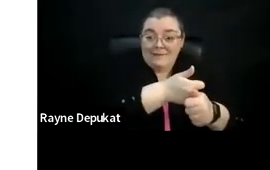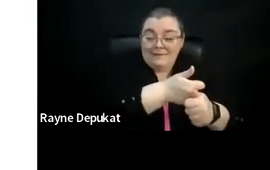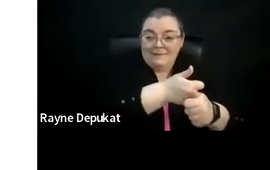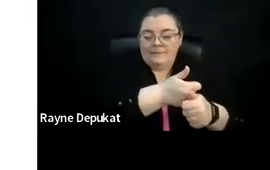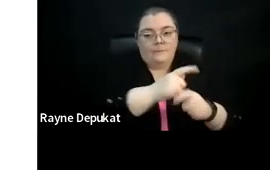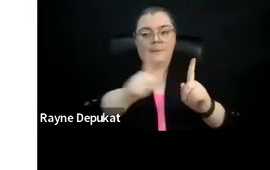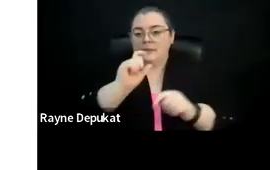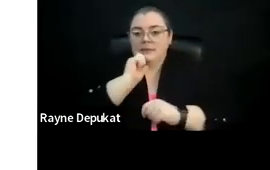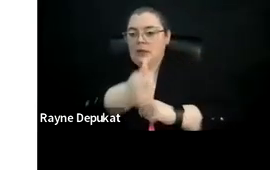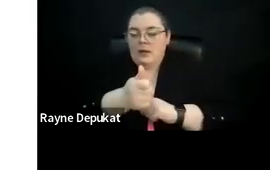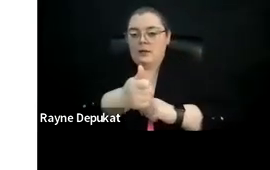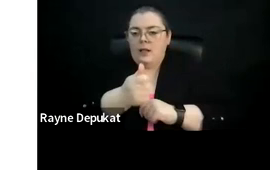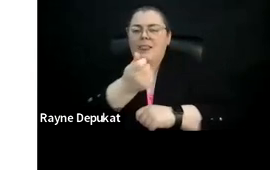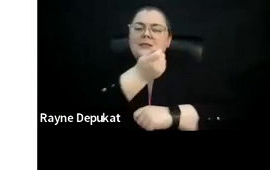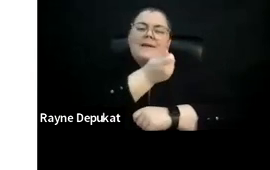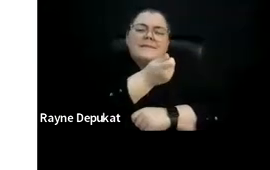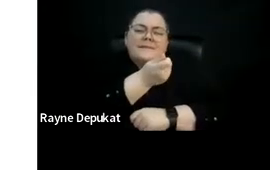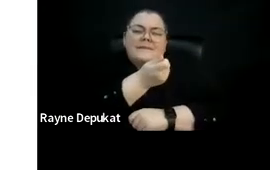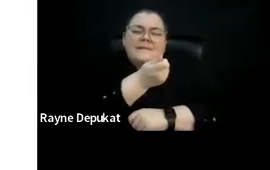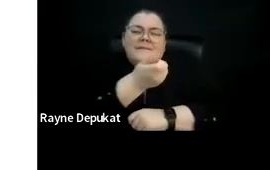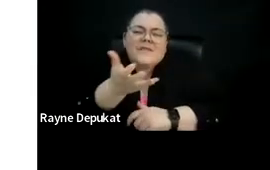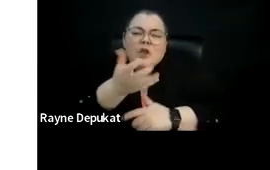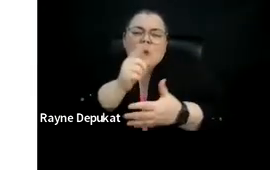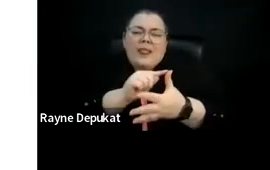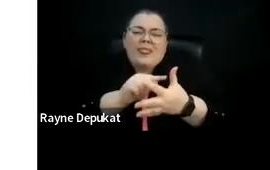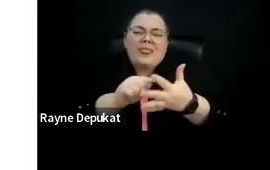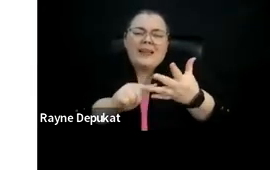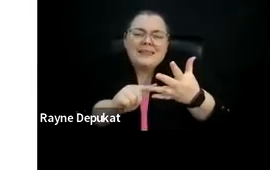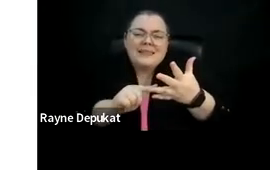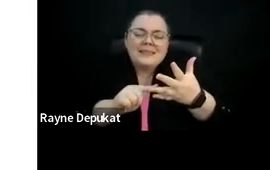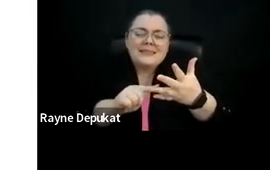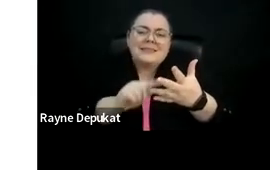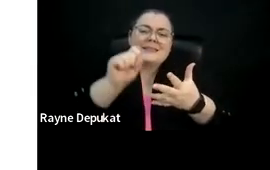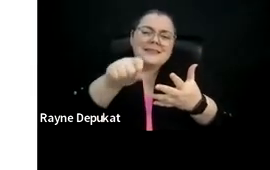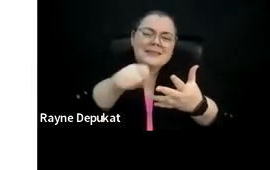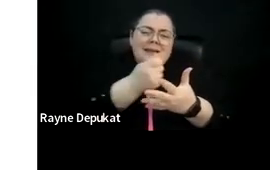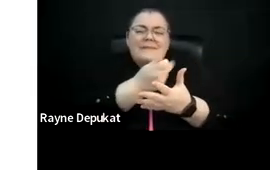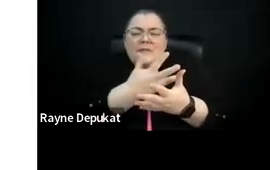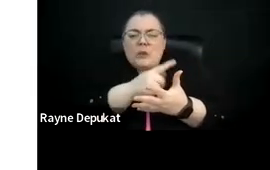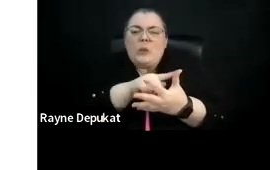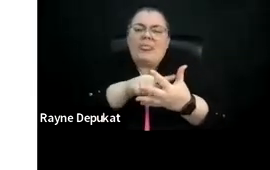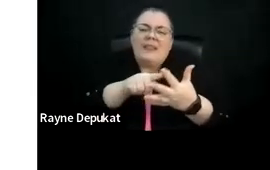When it really should be the interpreter referral itself. There are a few